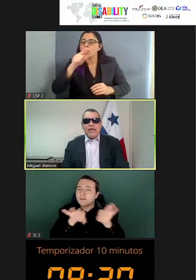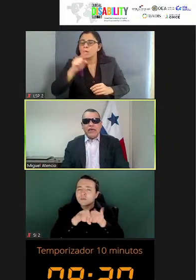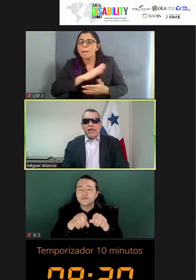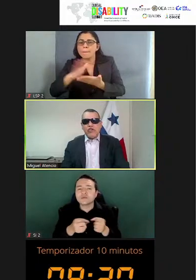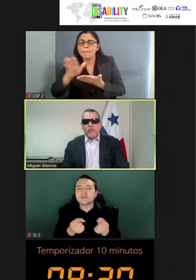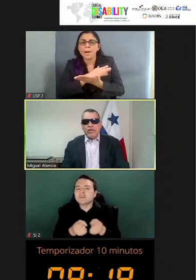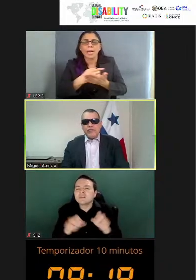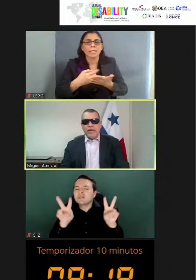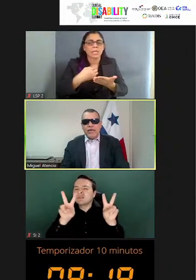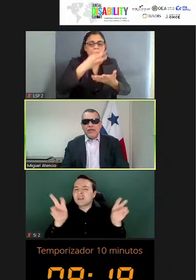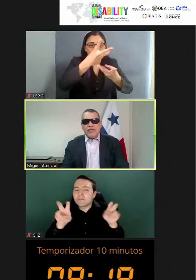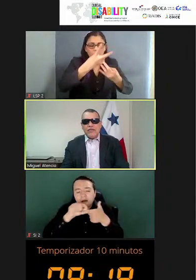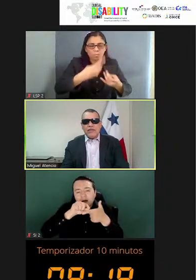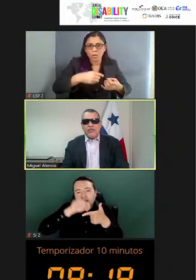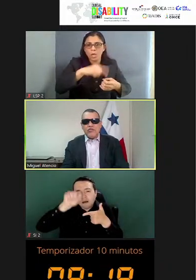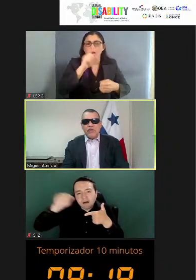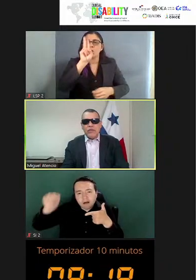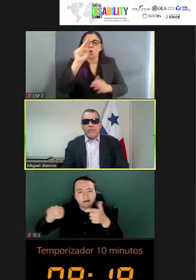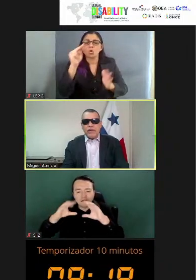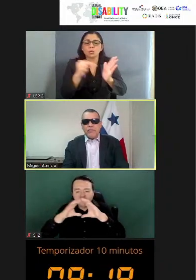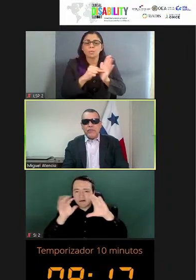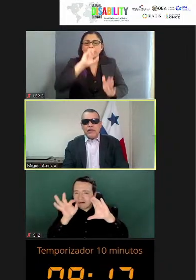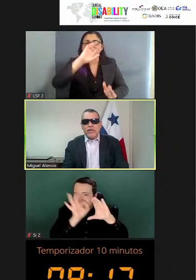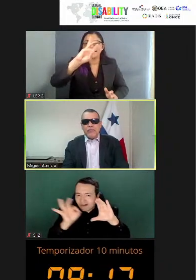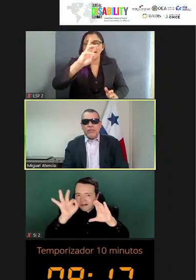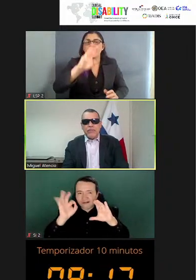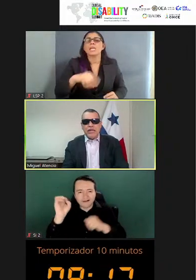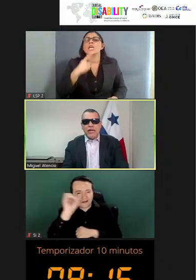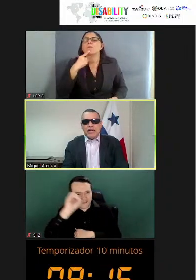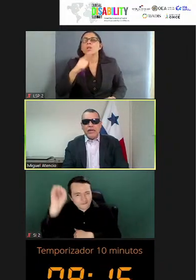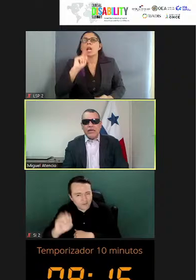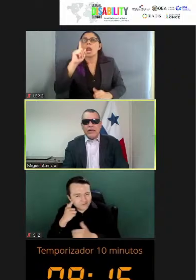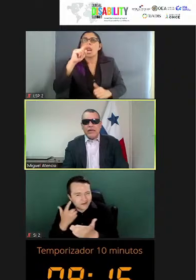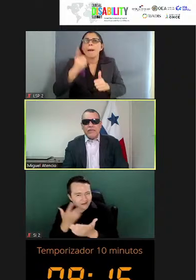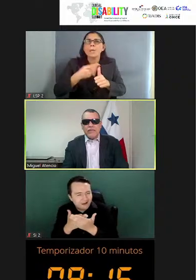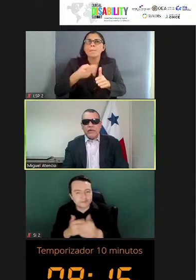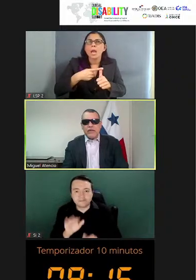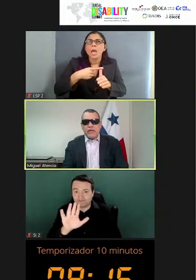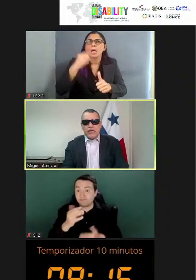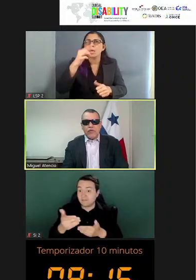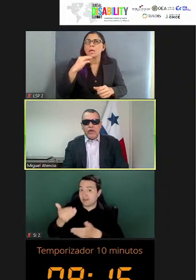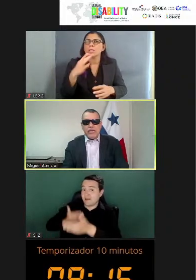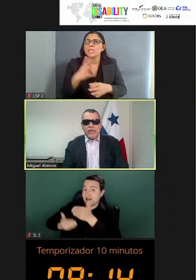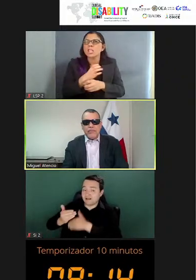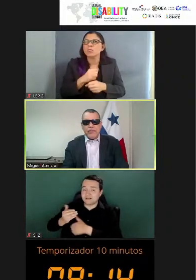statistics in 2006 the first